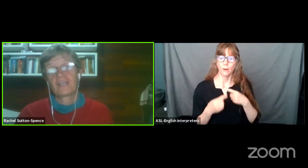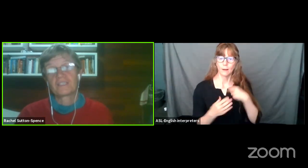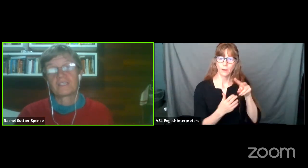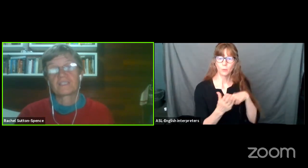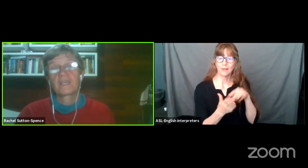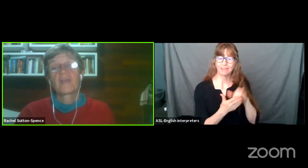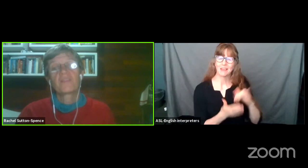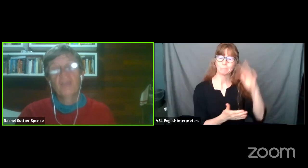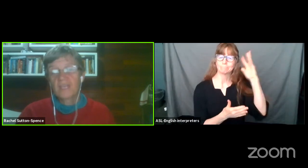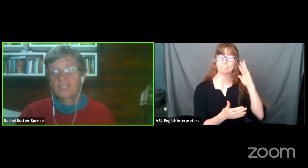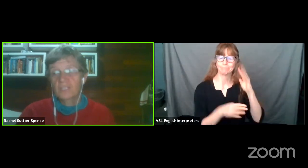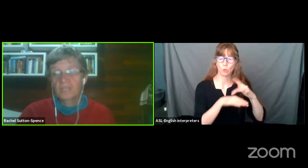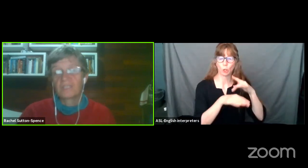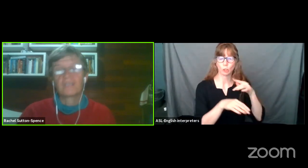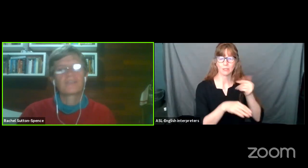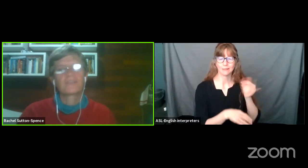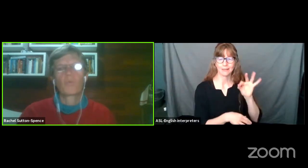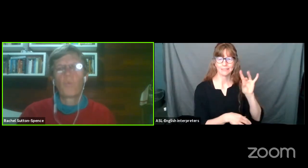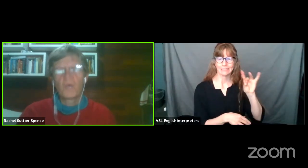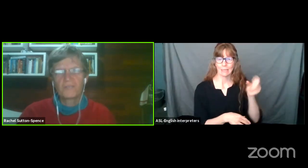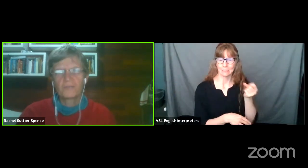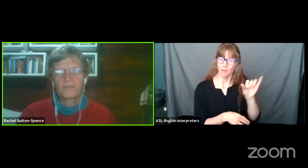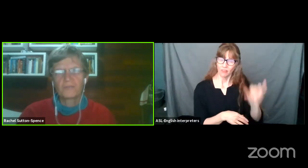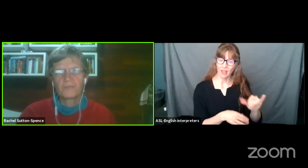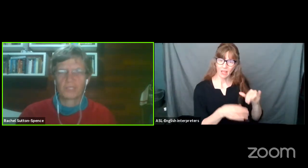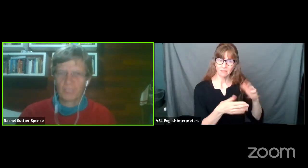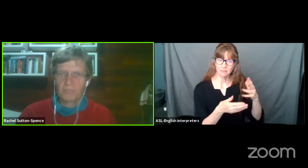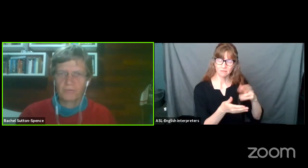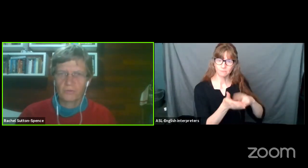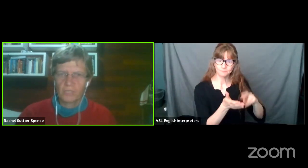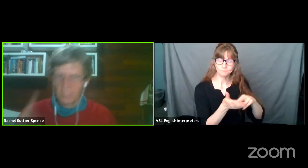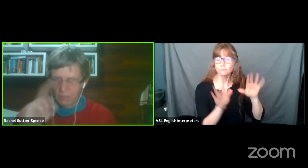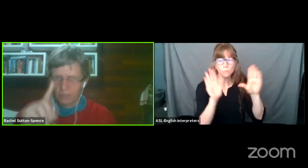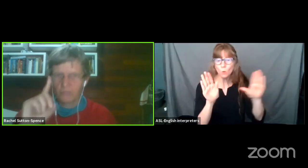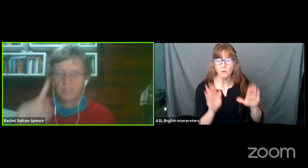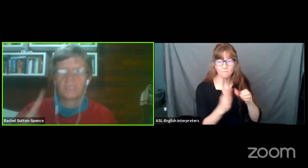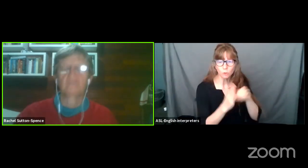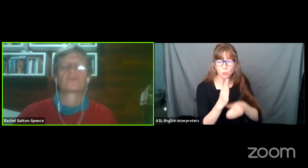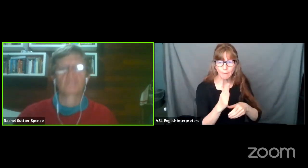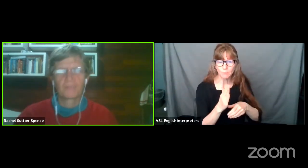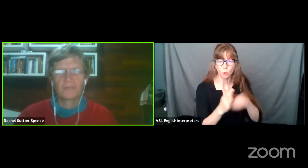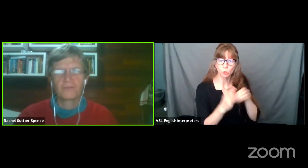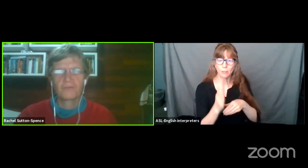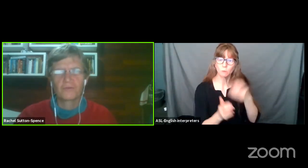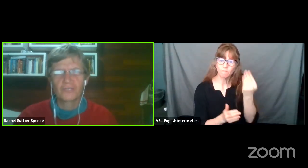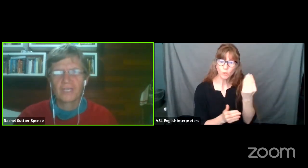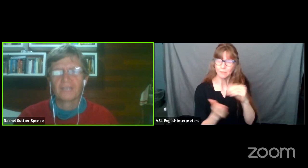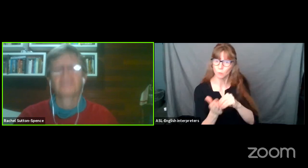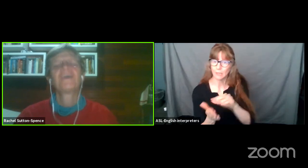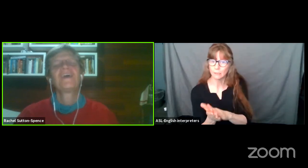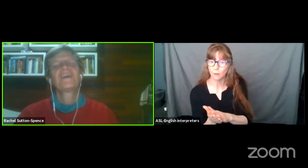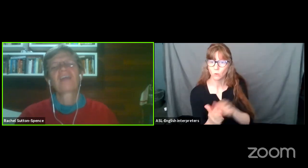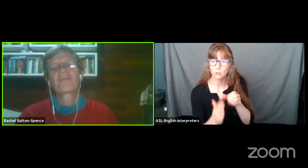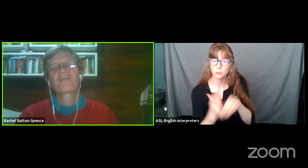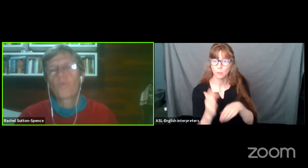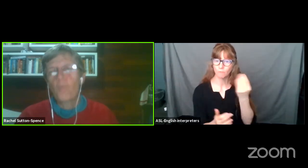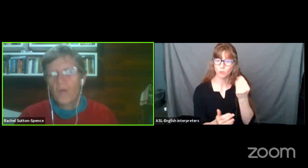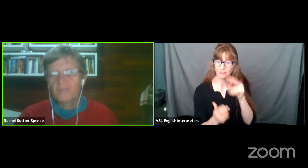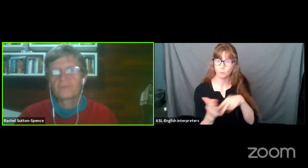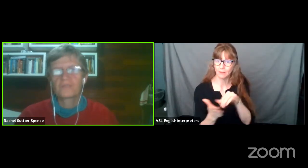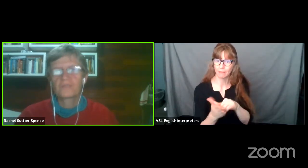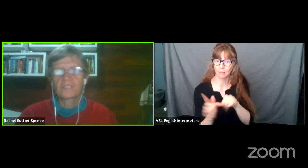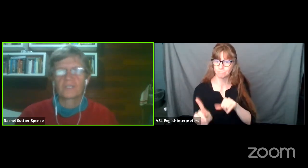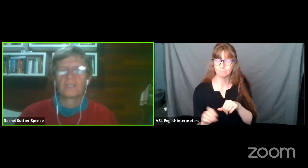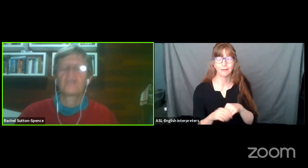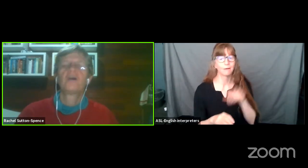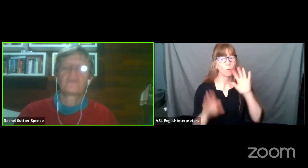early 80s. Their study, there's a wonderful chapter in there, chapter 14, note it down, chapter 14. They have got a